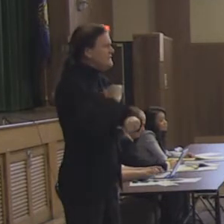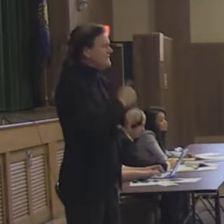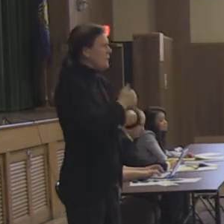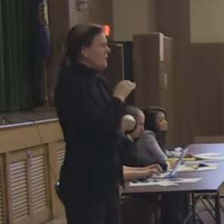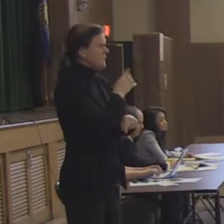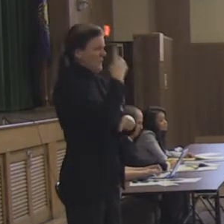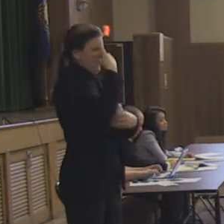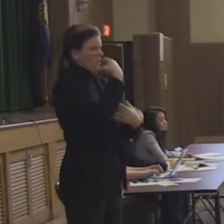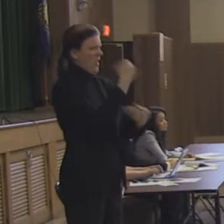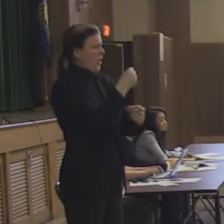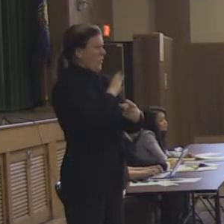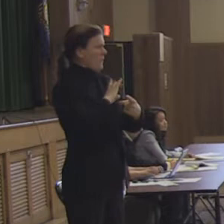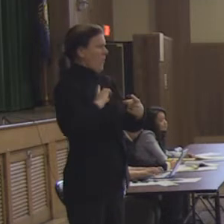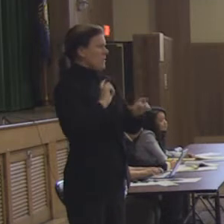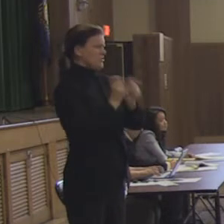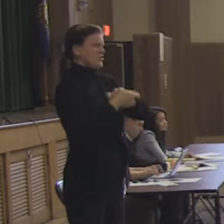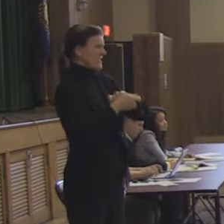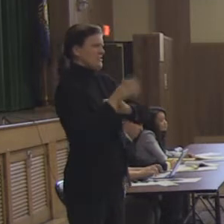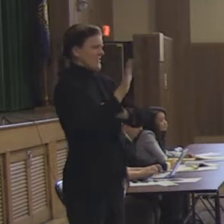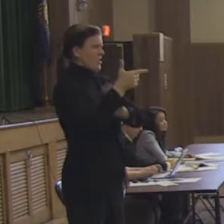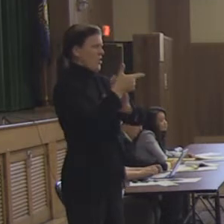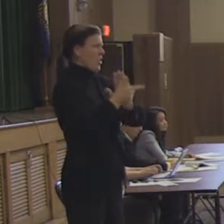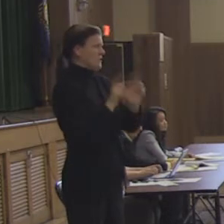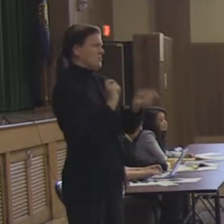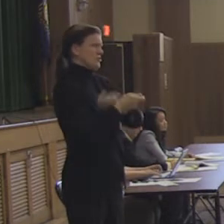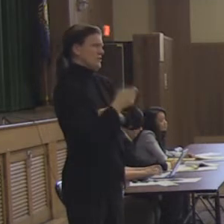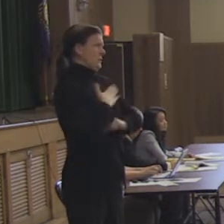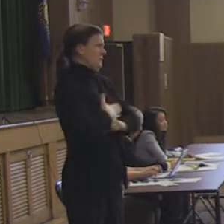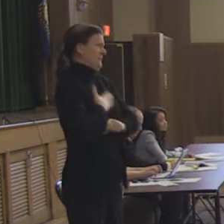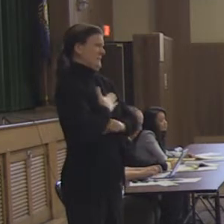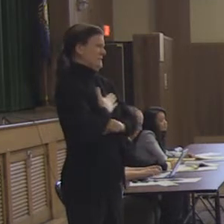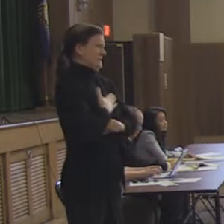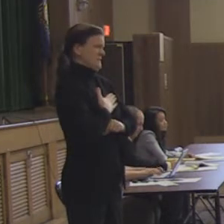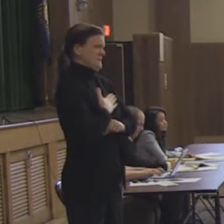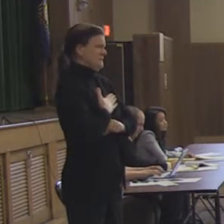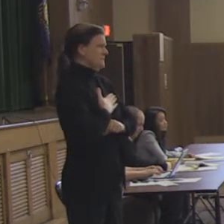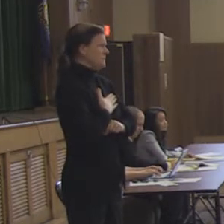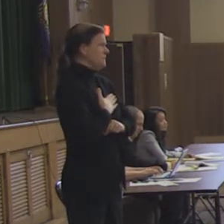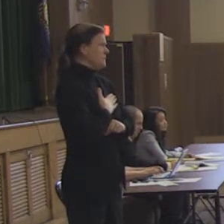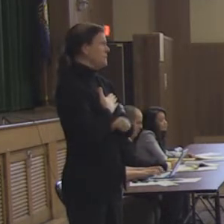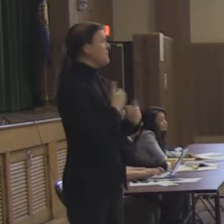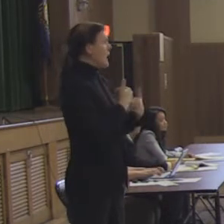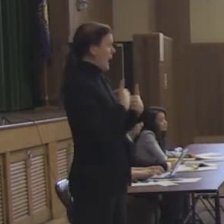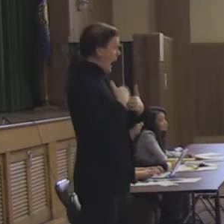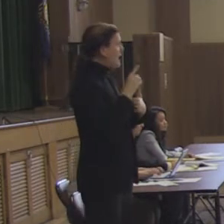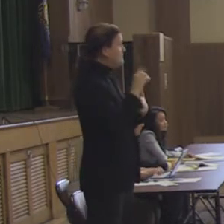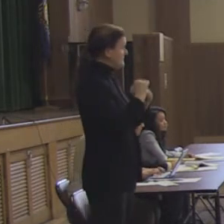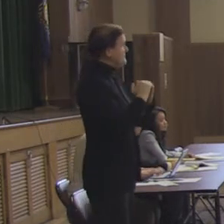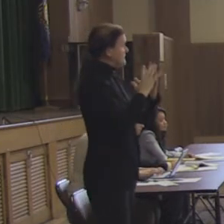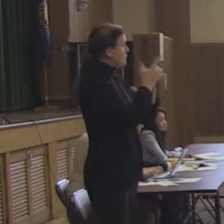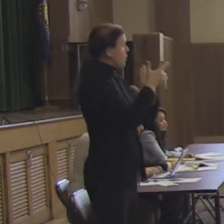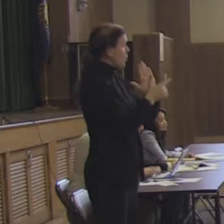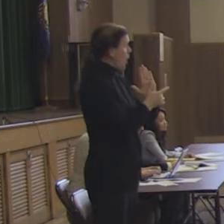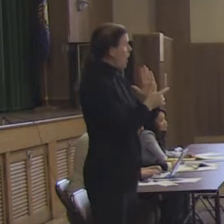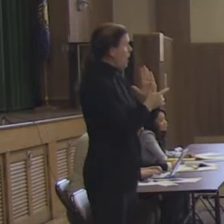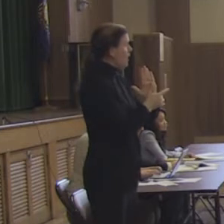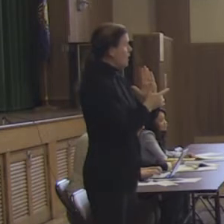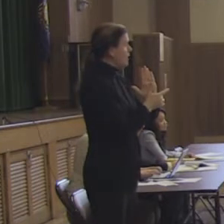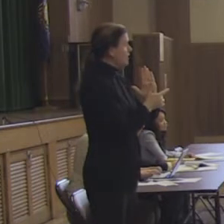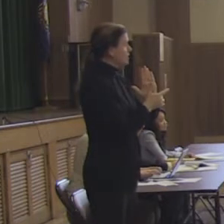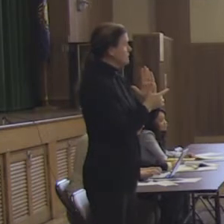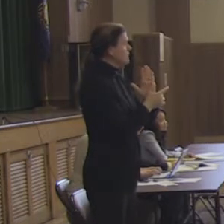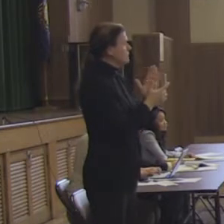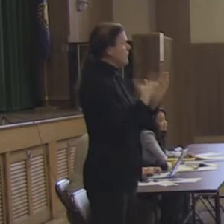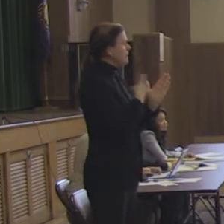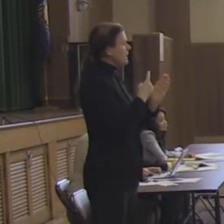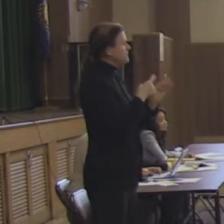board legislation that was passed a few years ago. I was part of creating that legislation, so I'd like to take people down memory lane a little